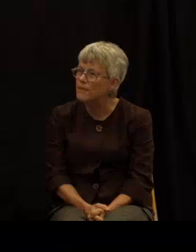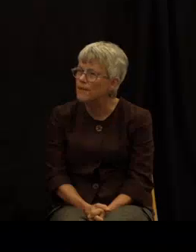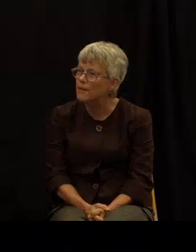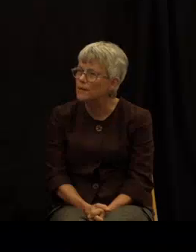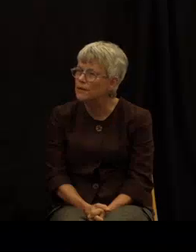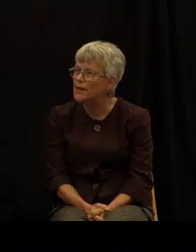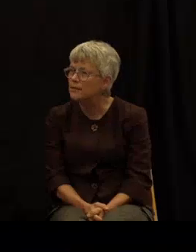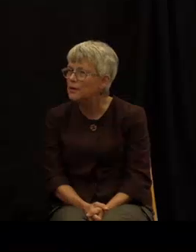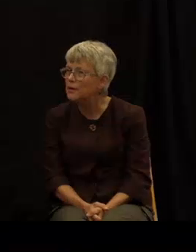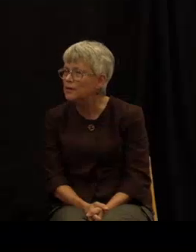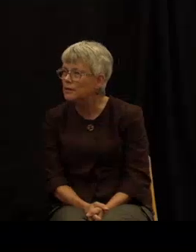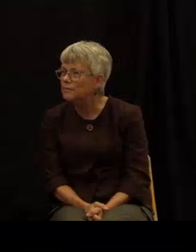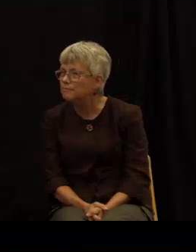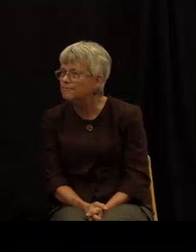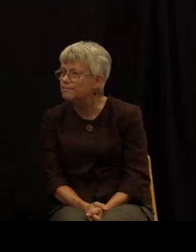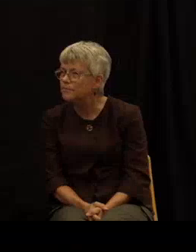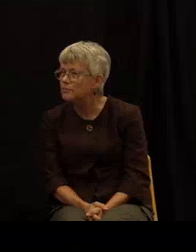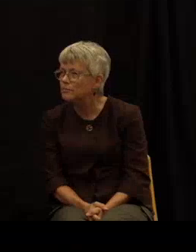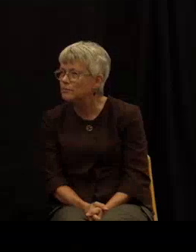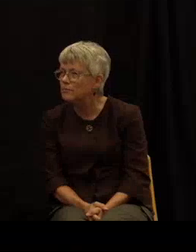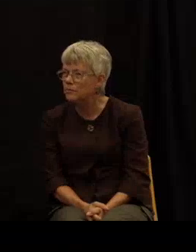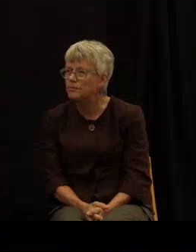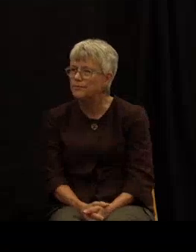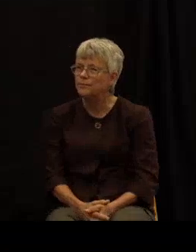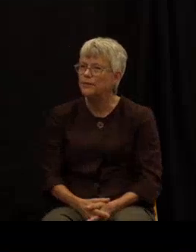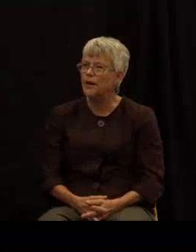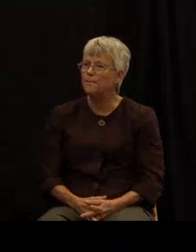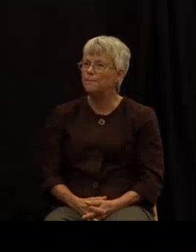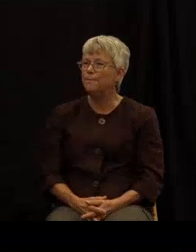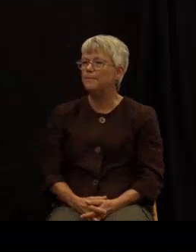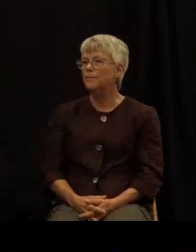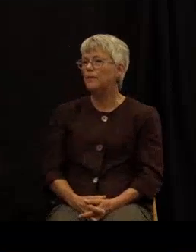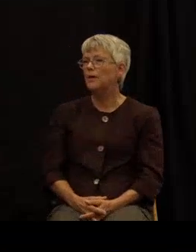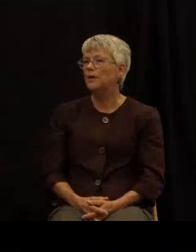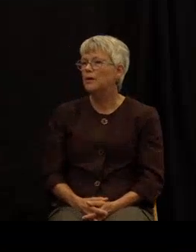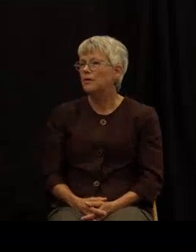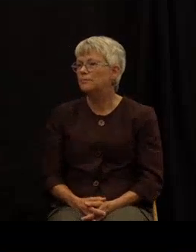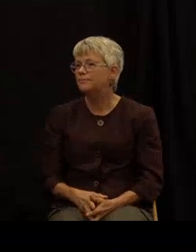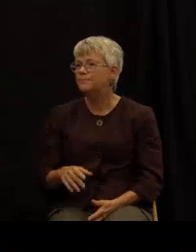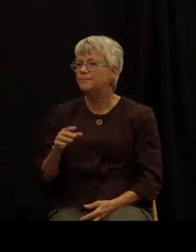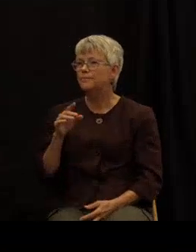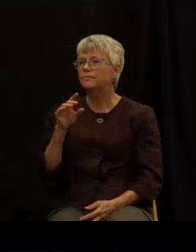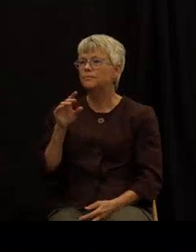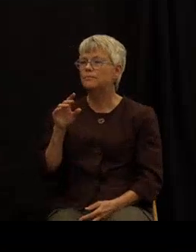touch base again and just let y'all know we are still on hold. false.